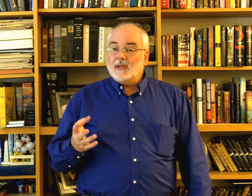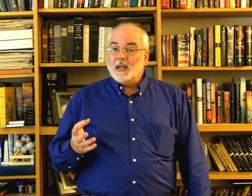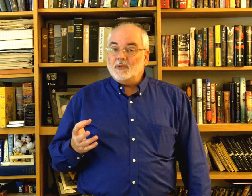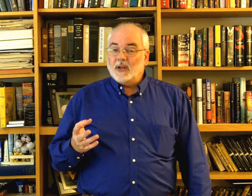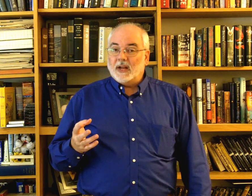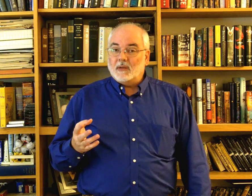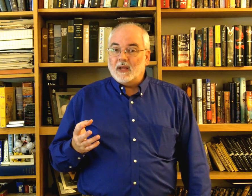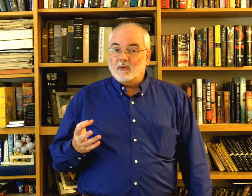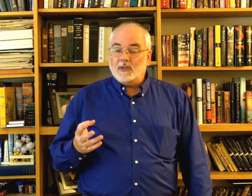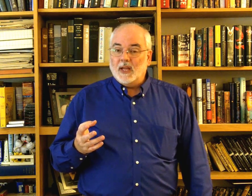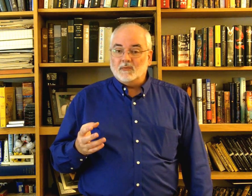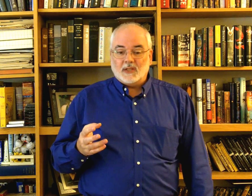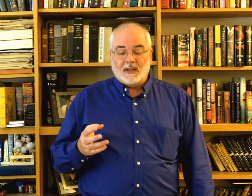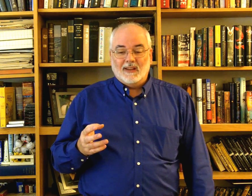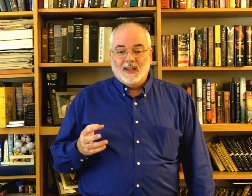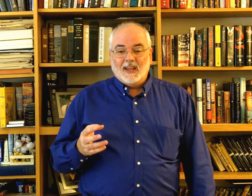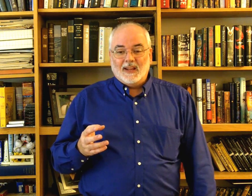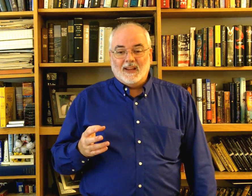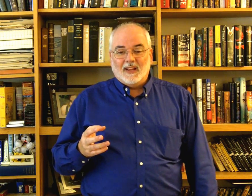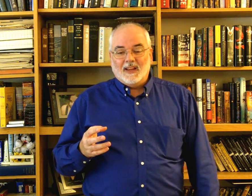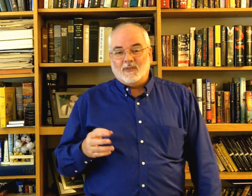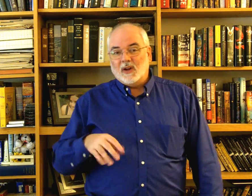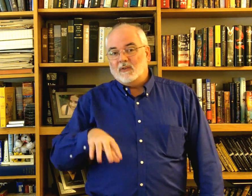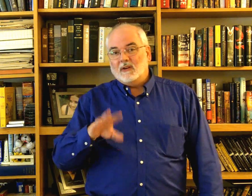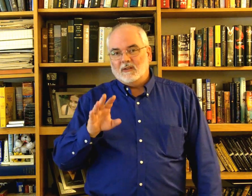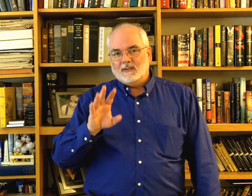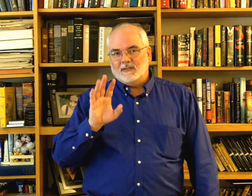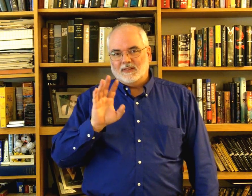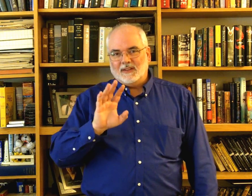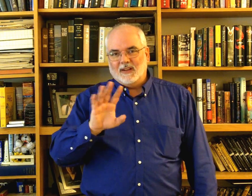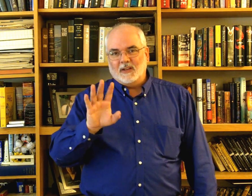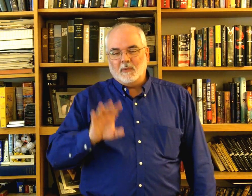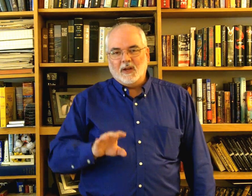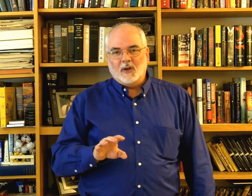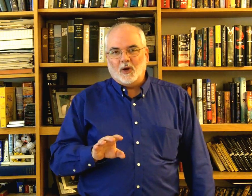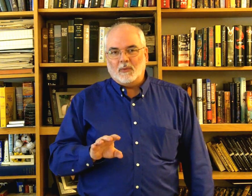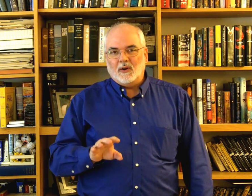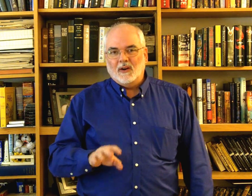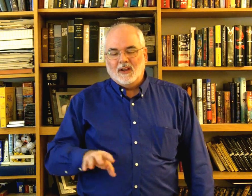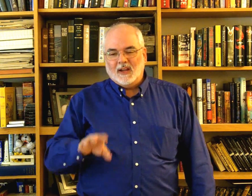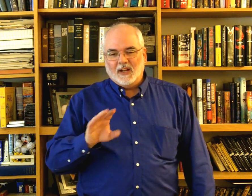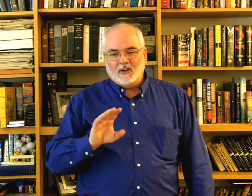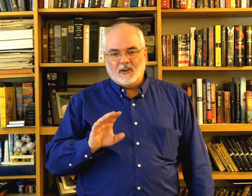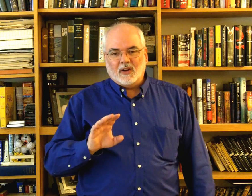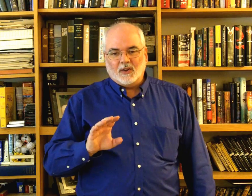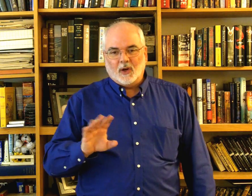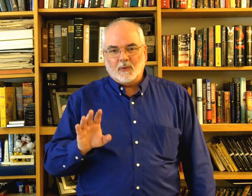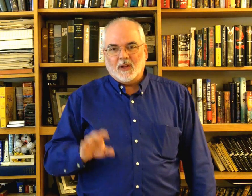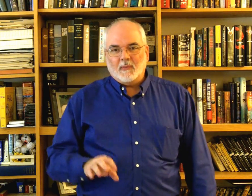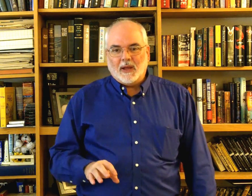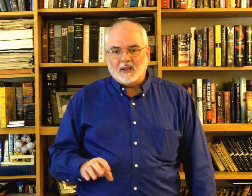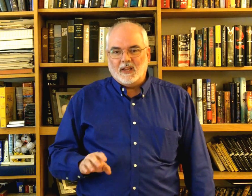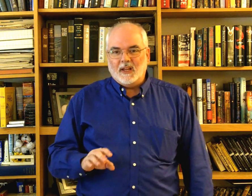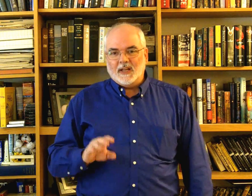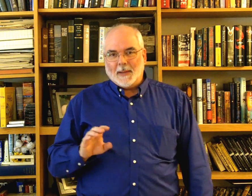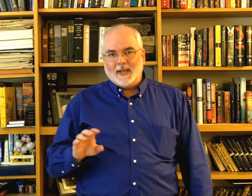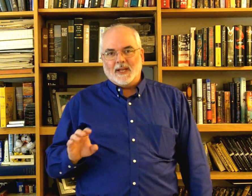Sometimes you can actually make it with names. Like, if you ever get to be an interpreter and you're interpreting about King